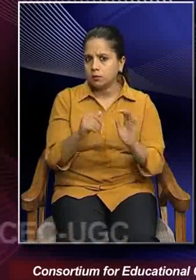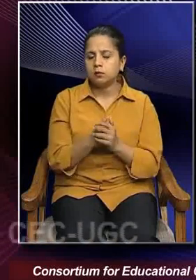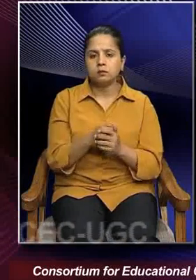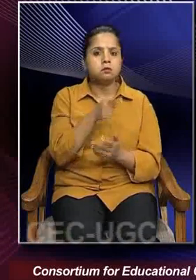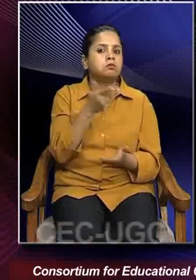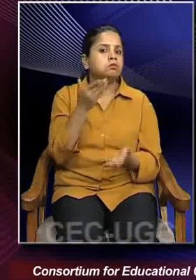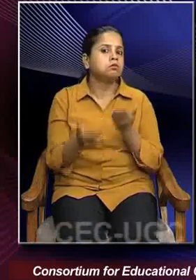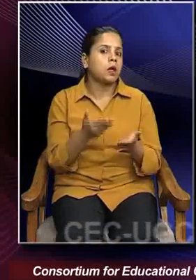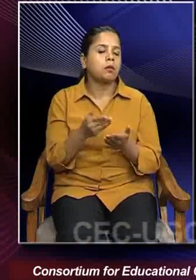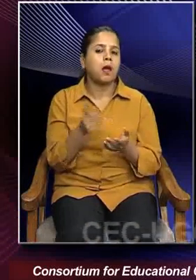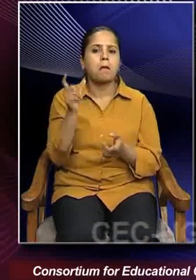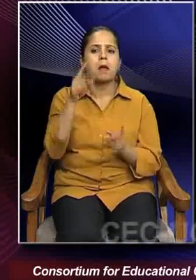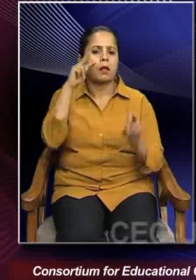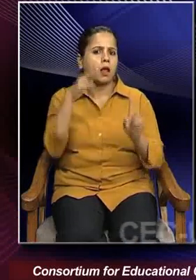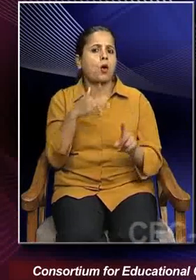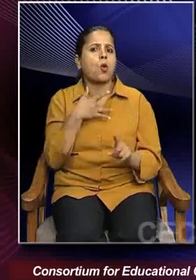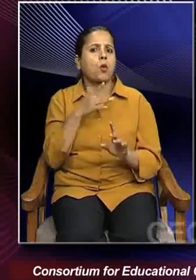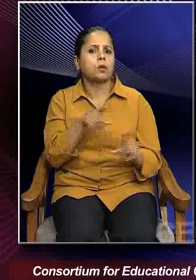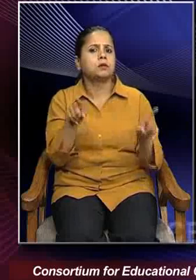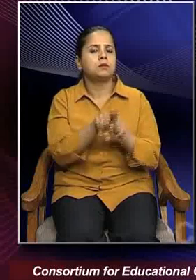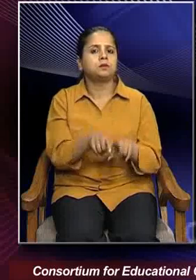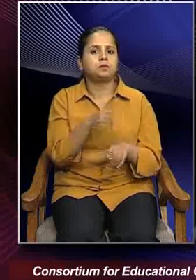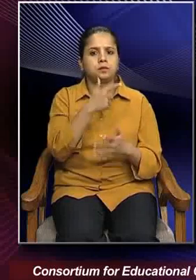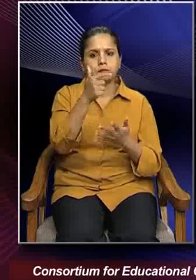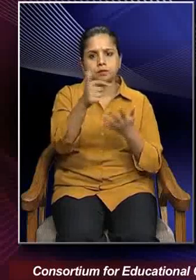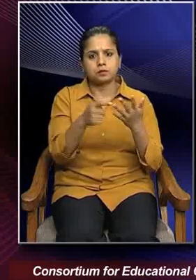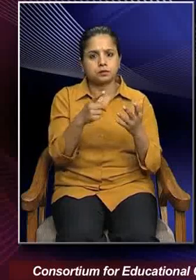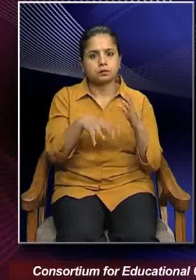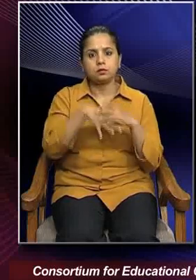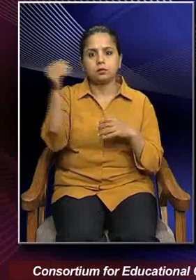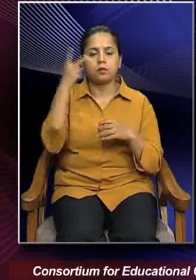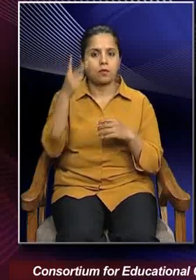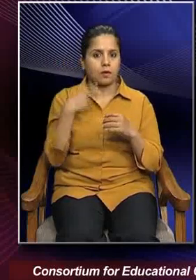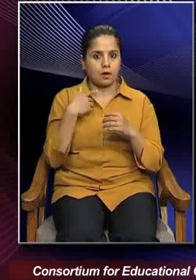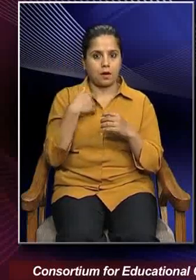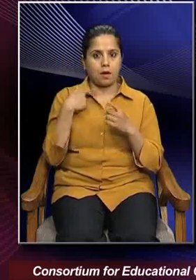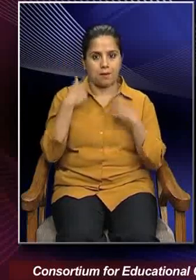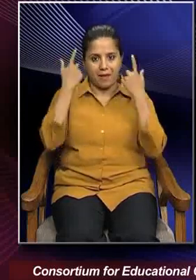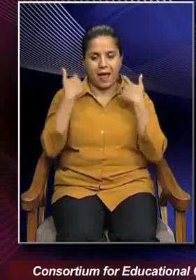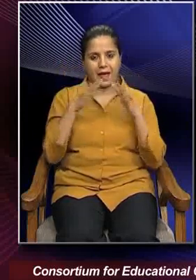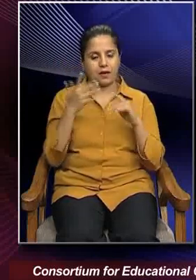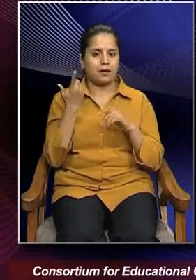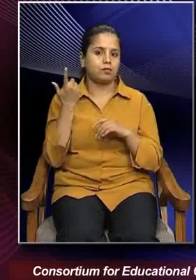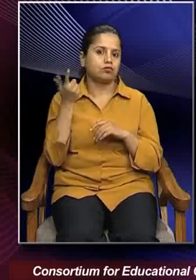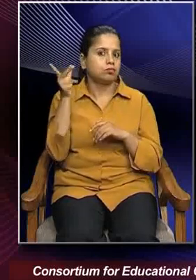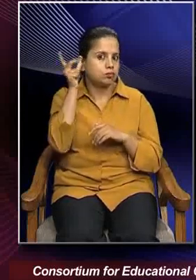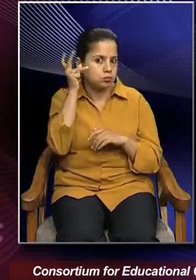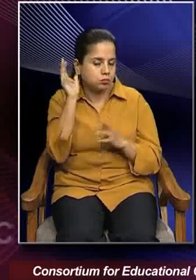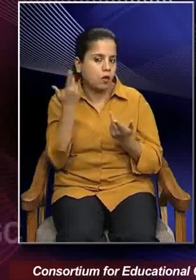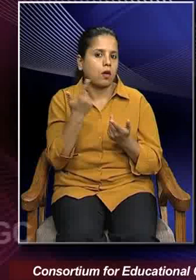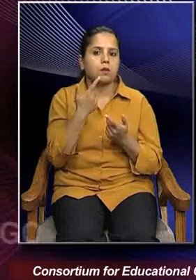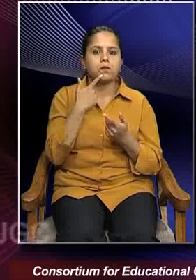be perceived by one of the external sense organs. Fine. For